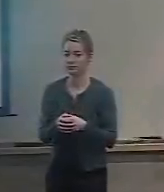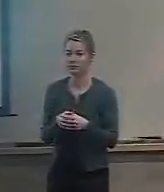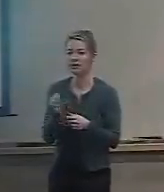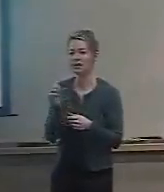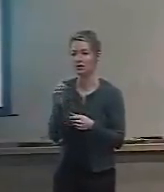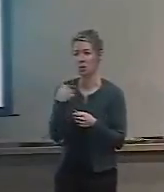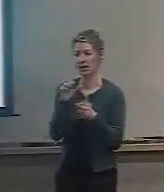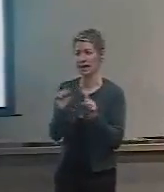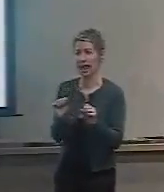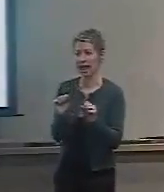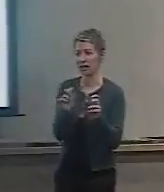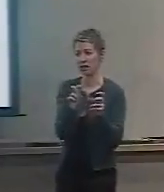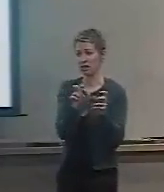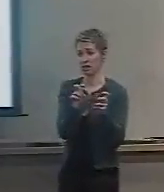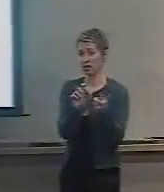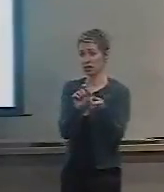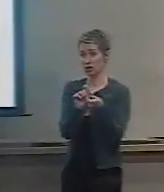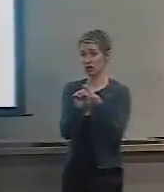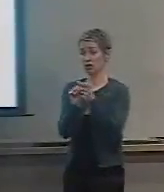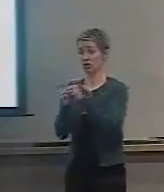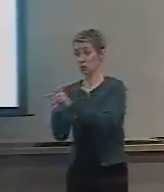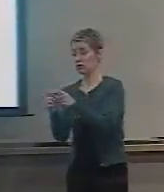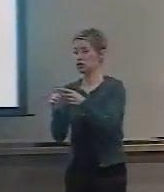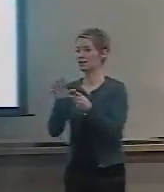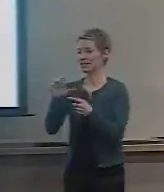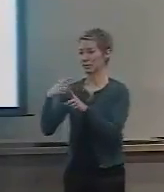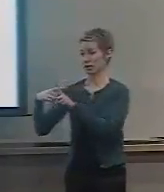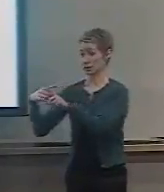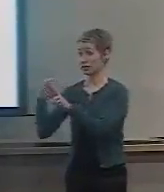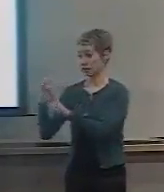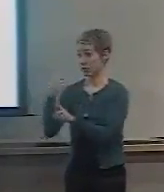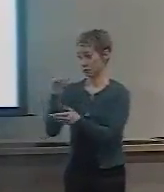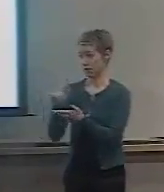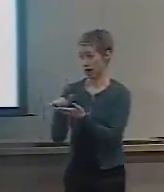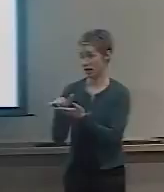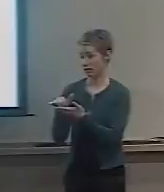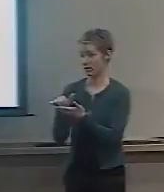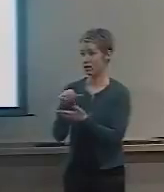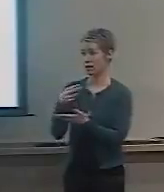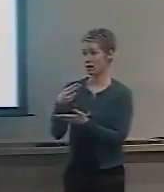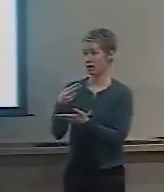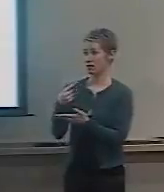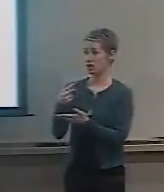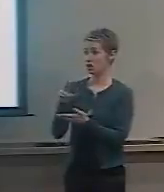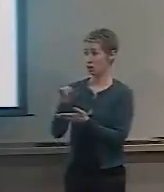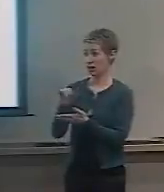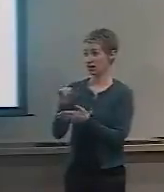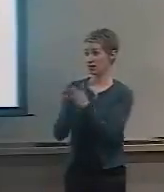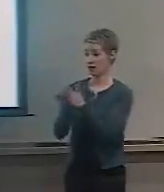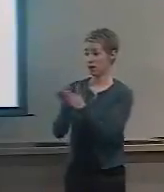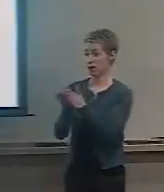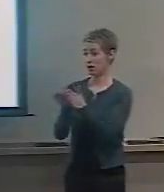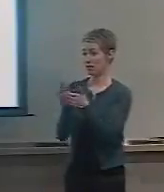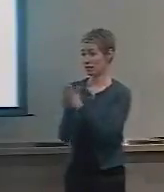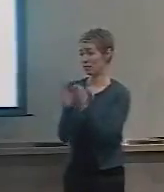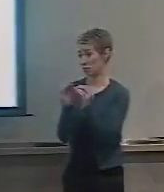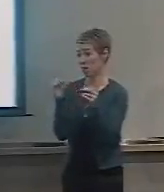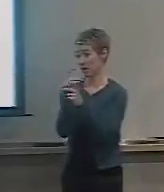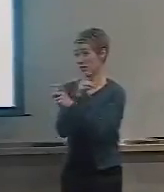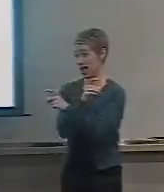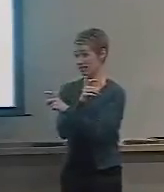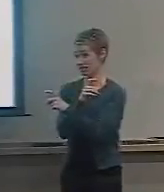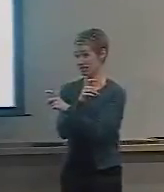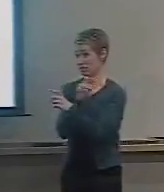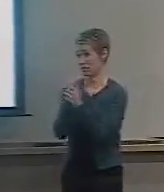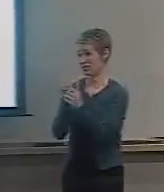So we can move to the C++ environment to do that, and the GUI development becomes more complex. In the